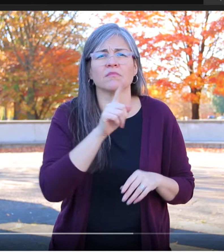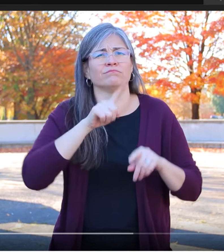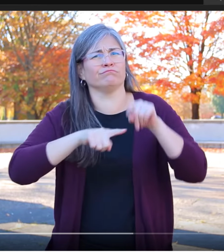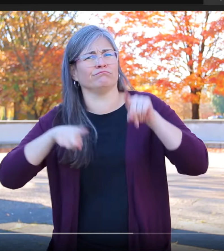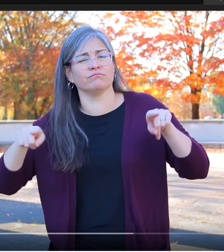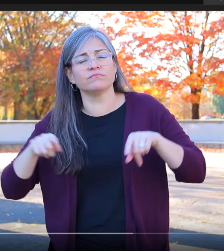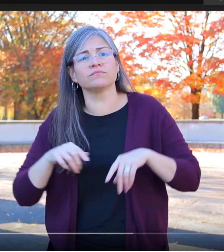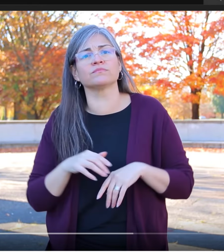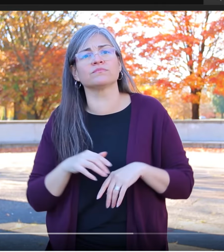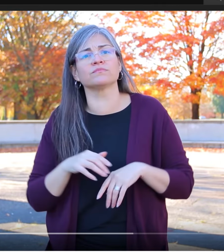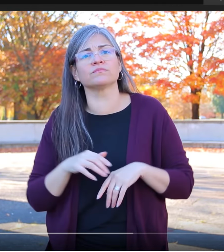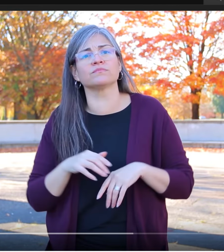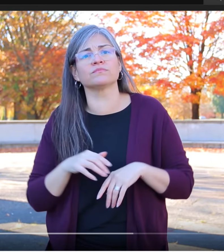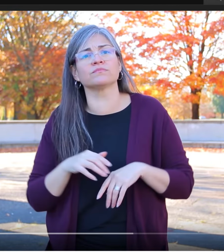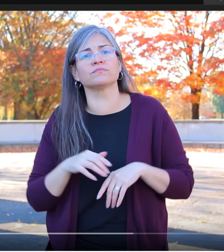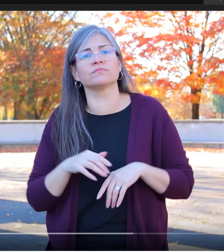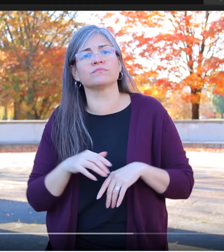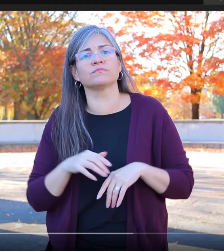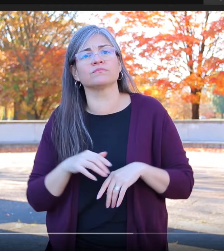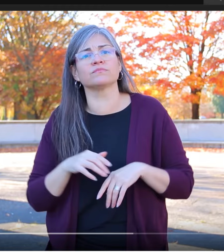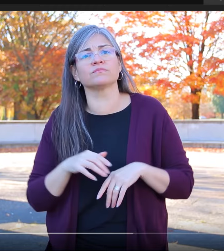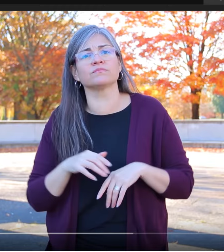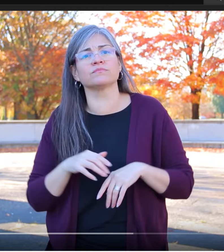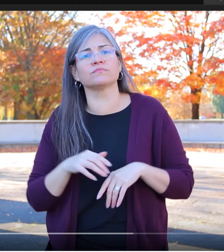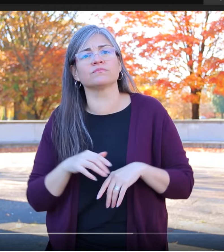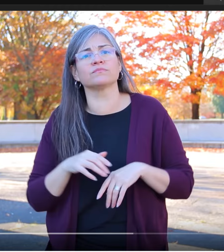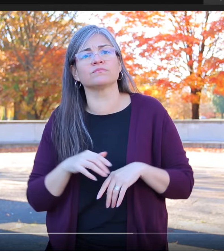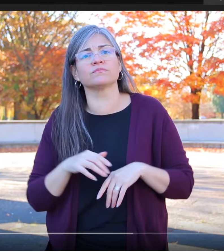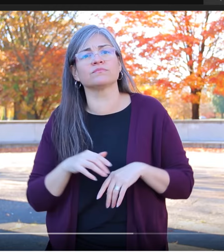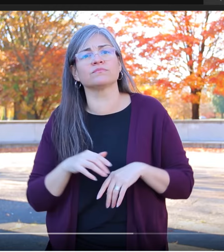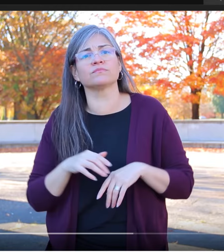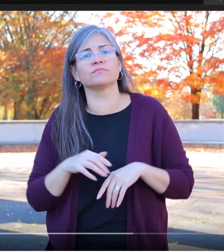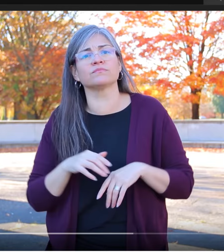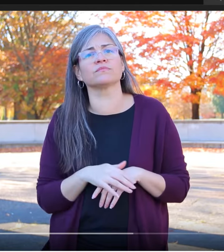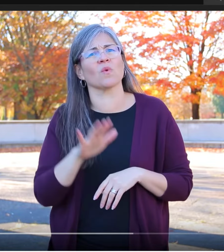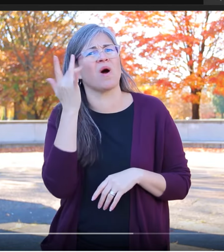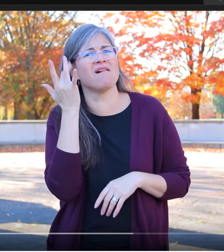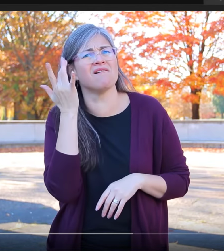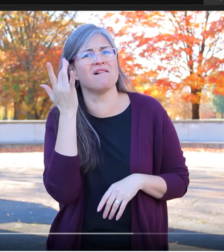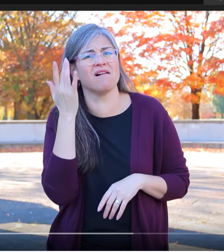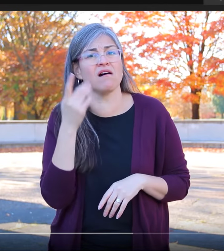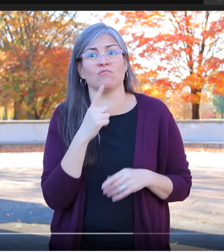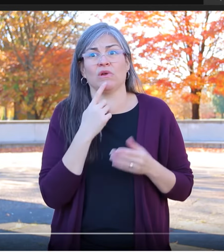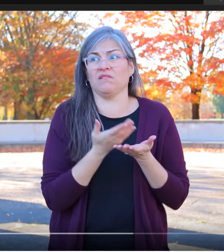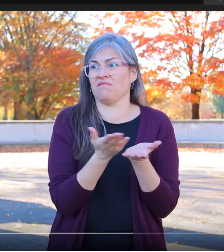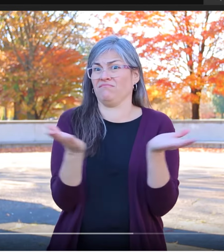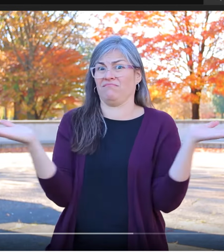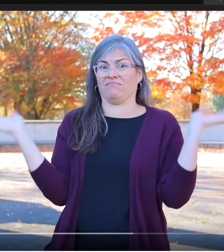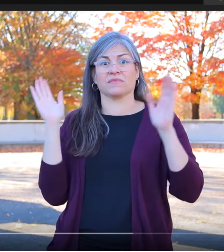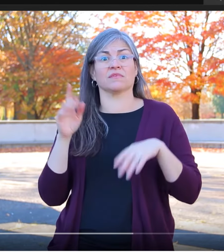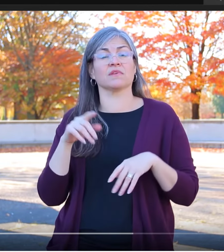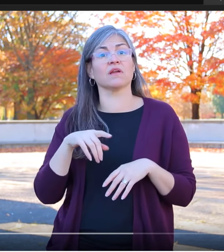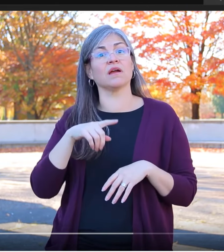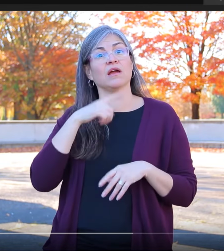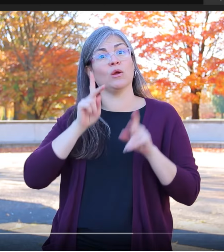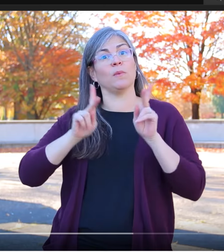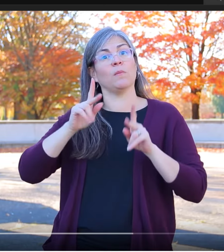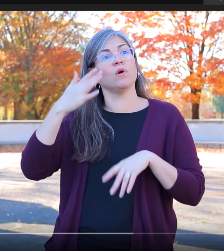companies. So continue this conversation with all of these different entities. Why? Really out there